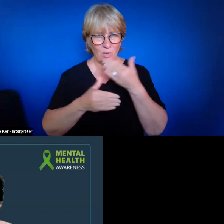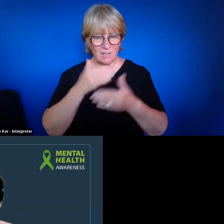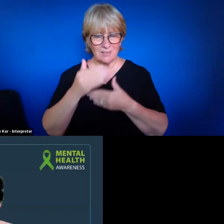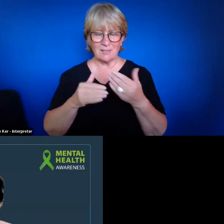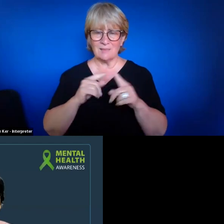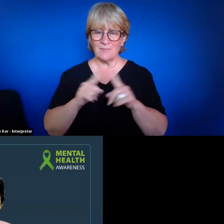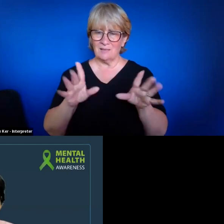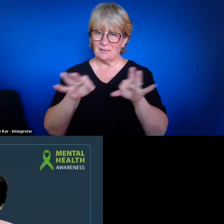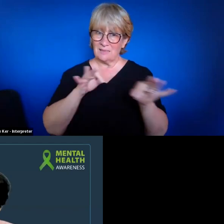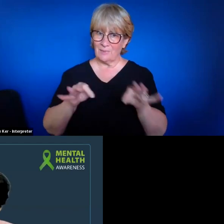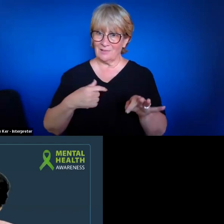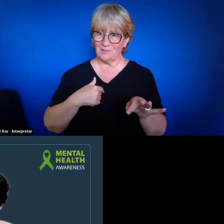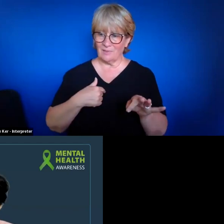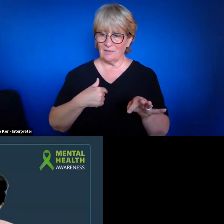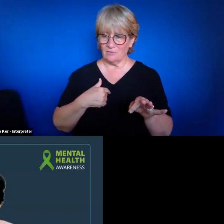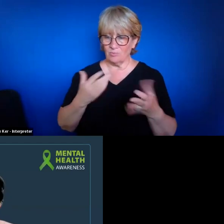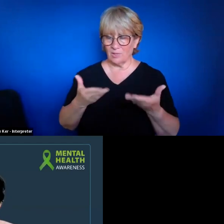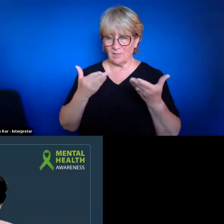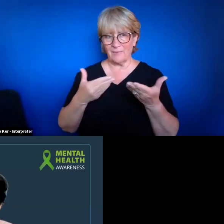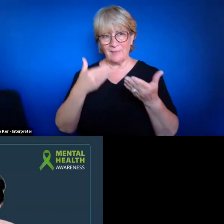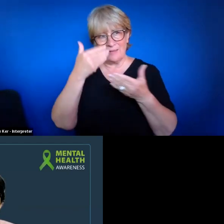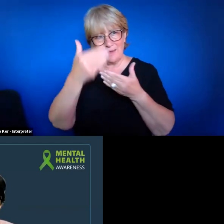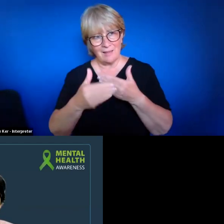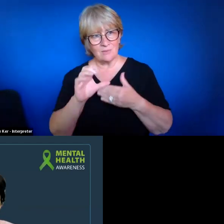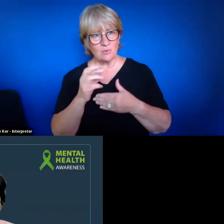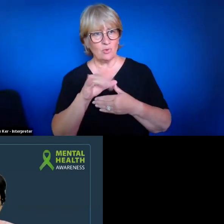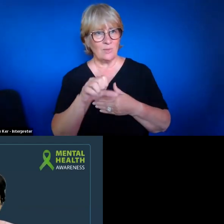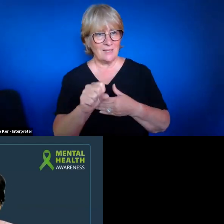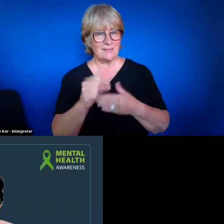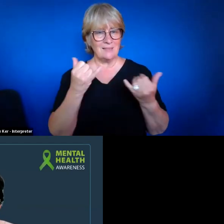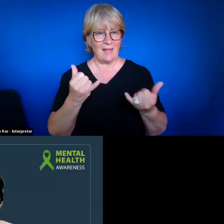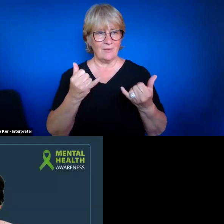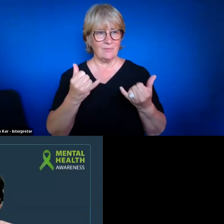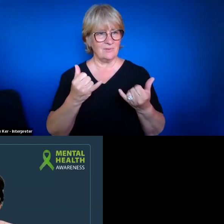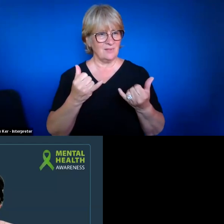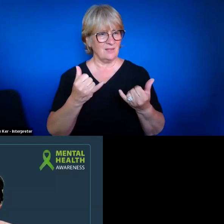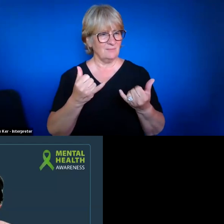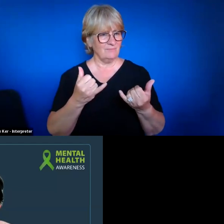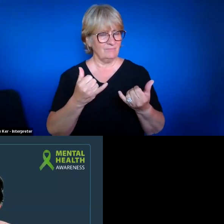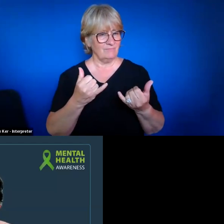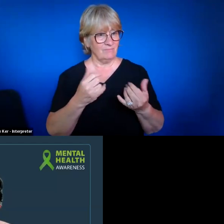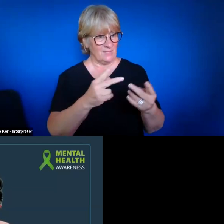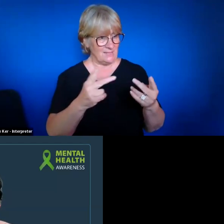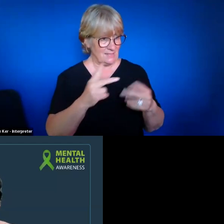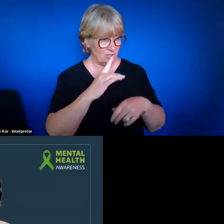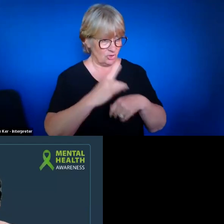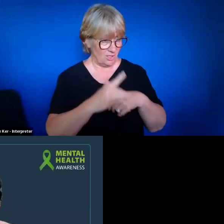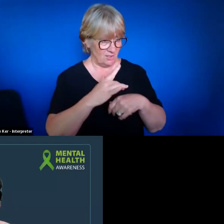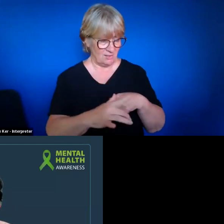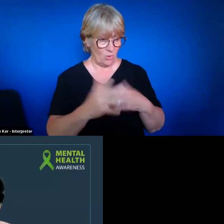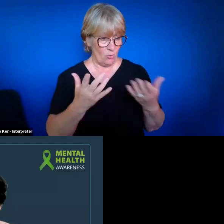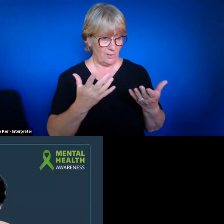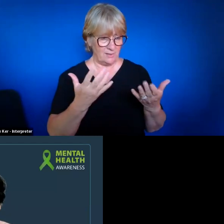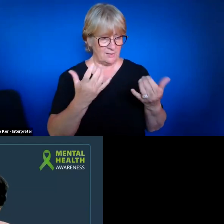know, explained to me as we bring it up at the next CRIS thing. Now it's more like this position is open and we're looking to fill it kind of thing.